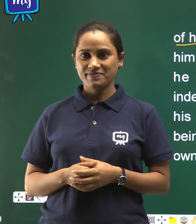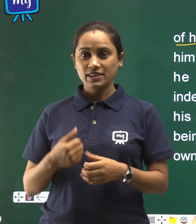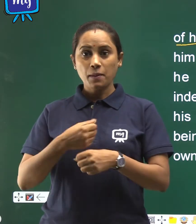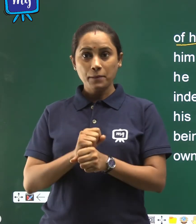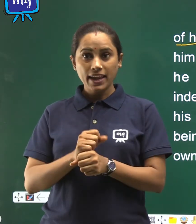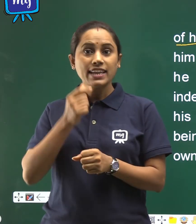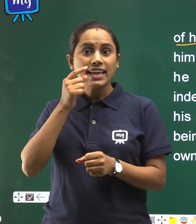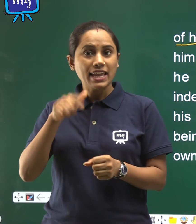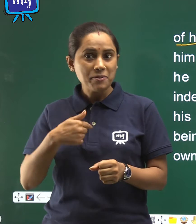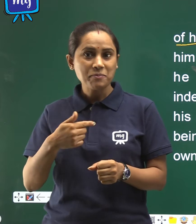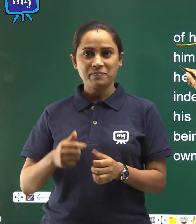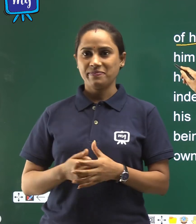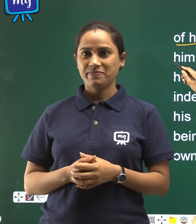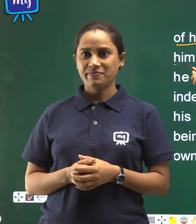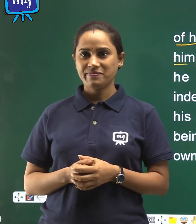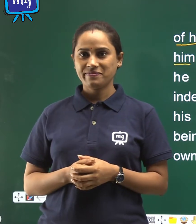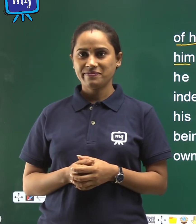made him